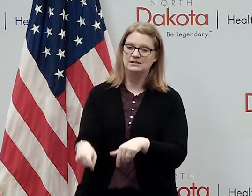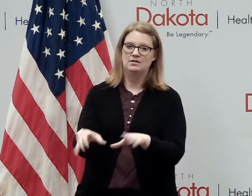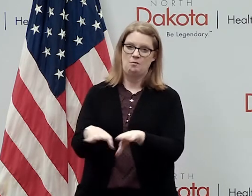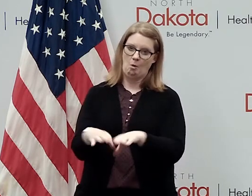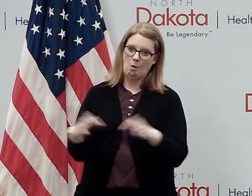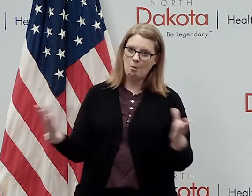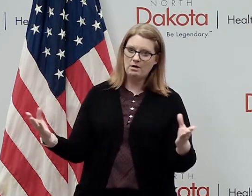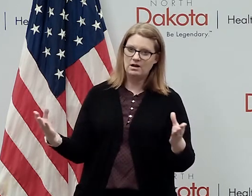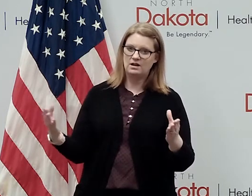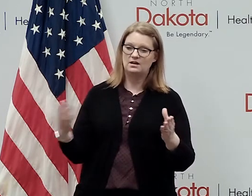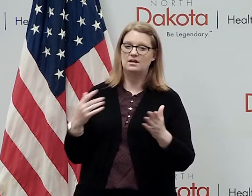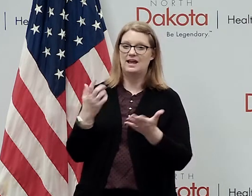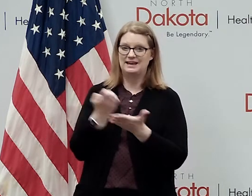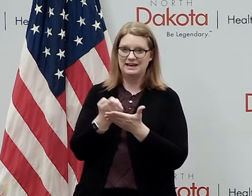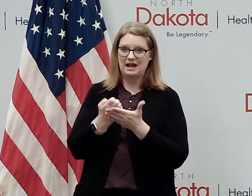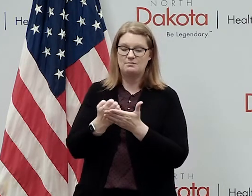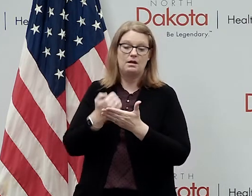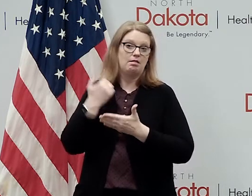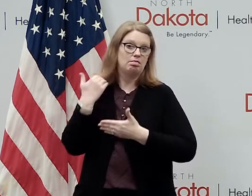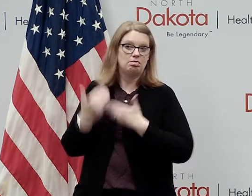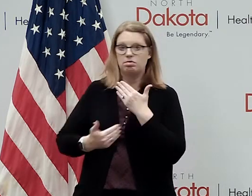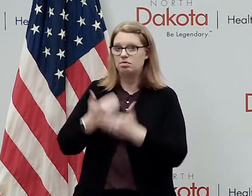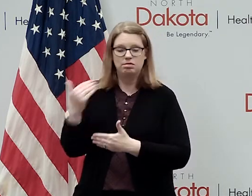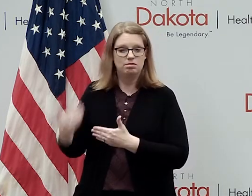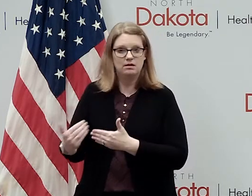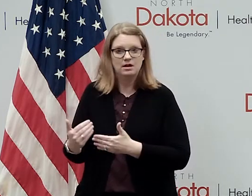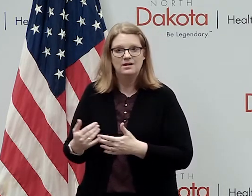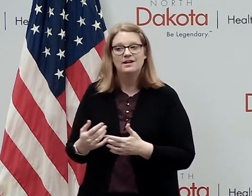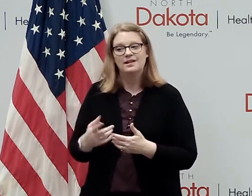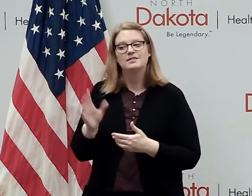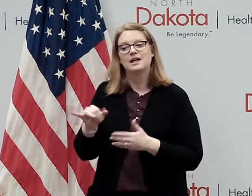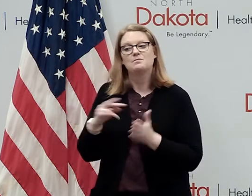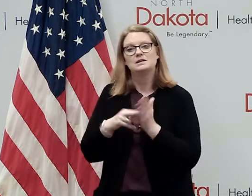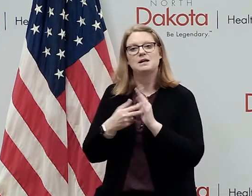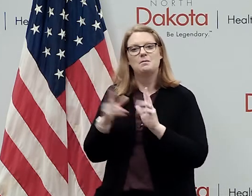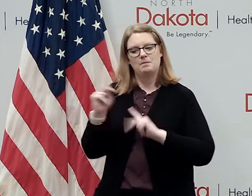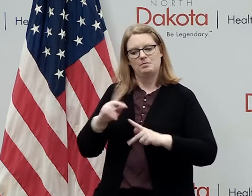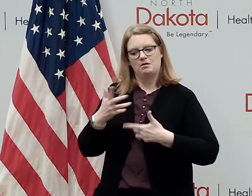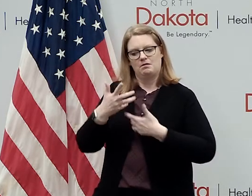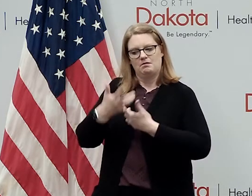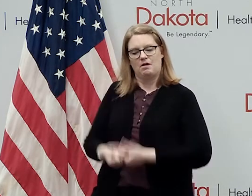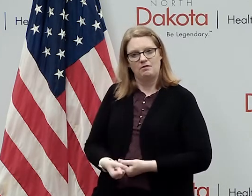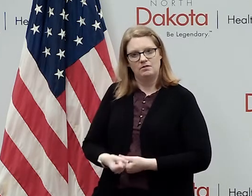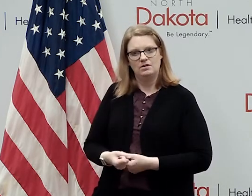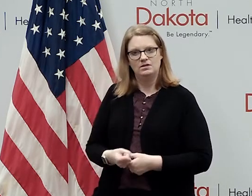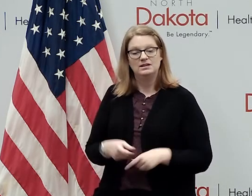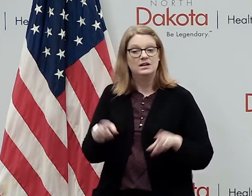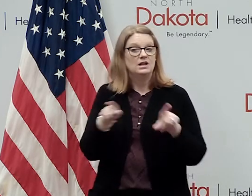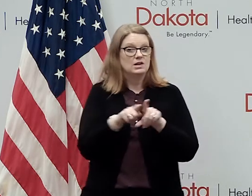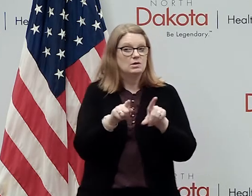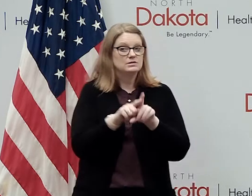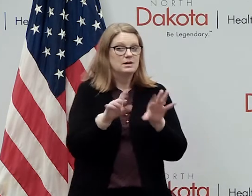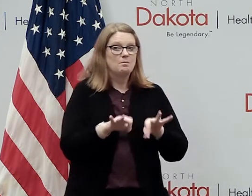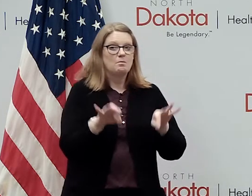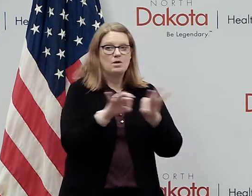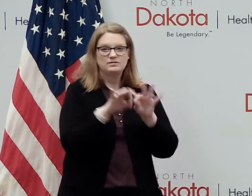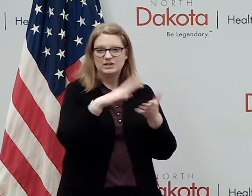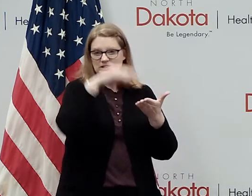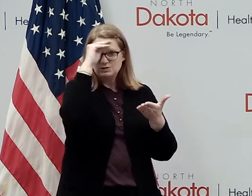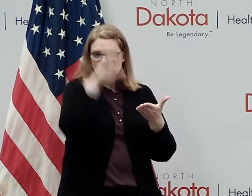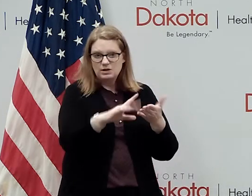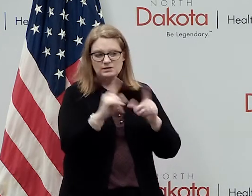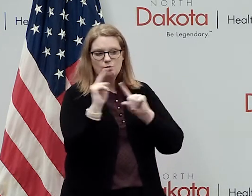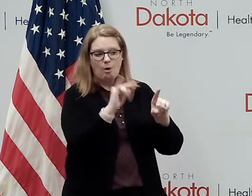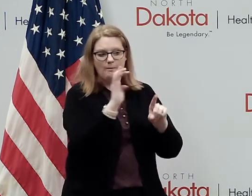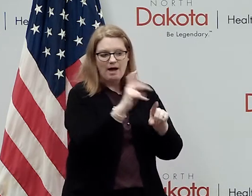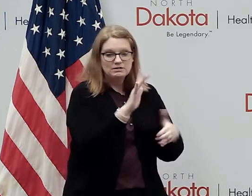our economy because it's key to building consumer confidence. It's key to getting students back into school buildings. It's